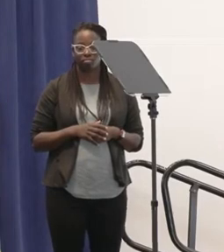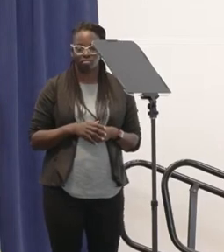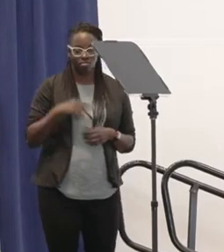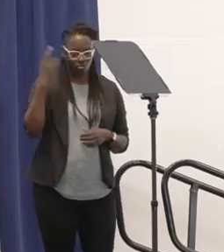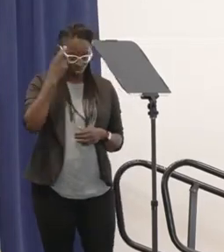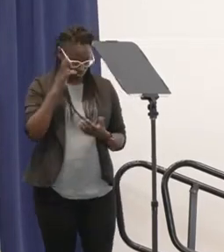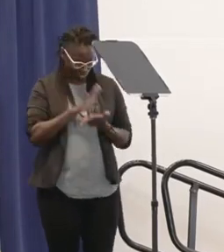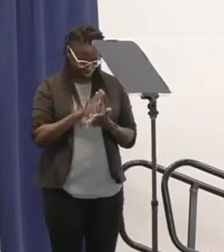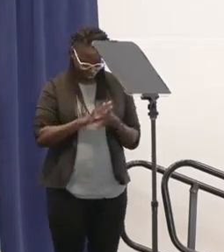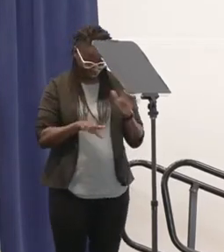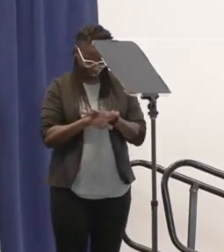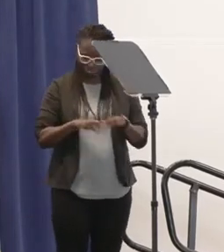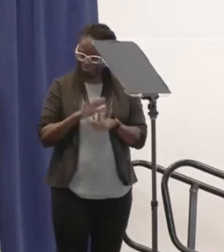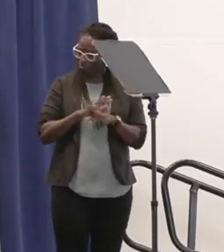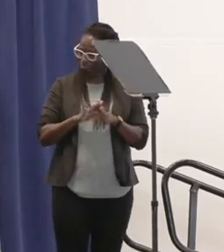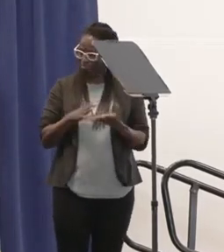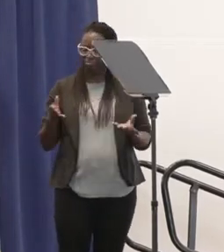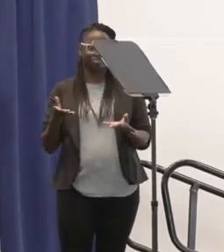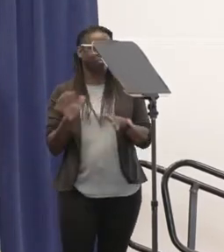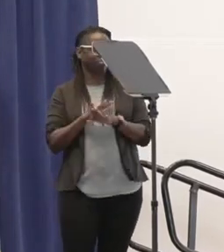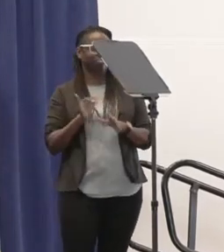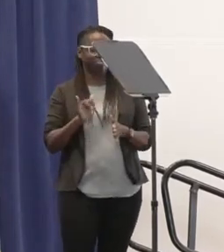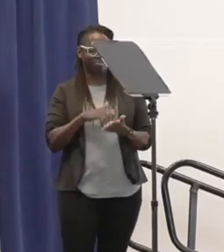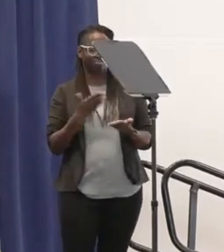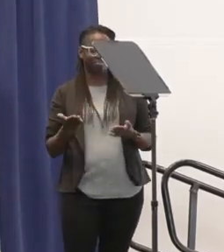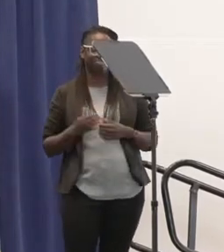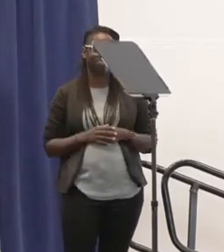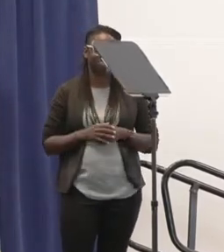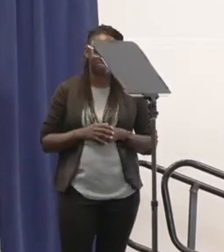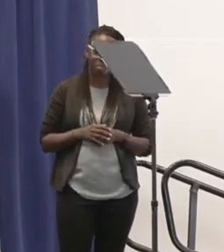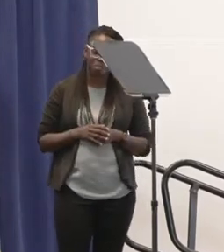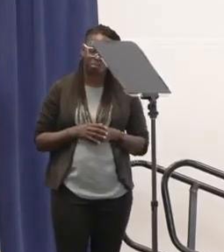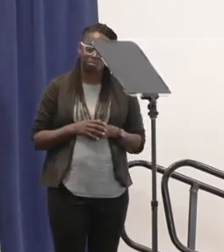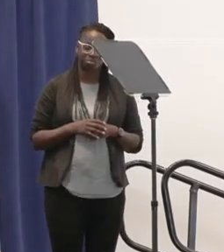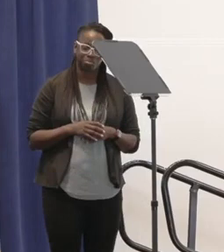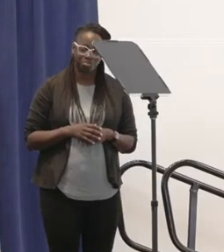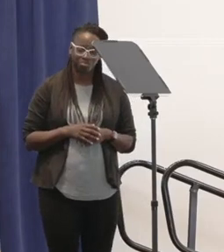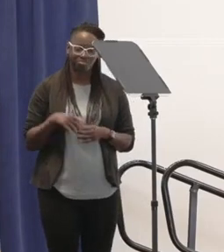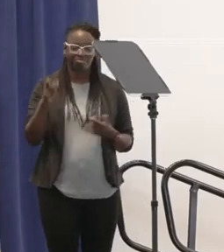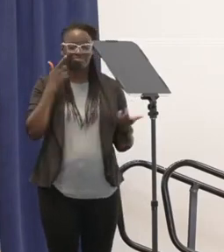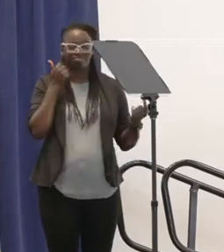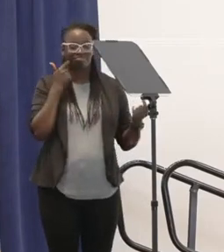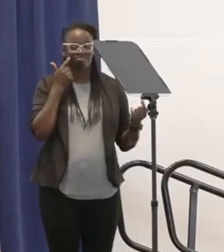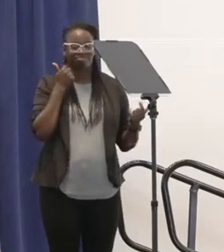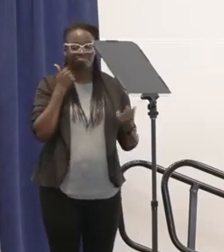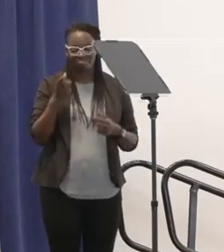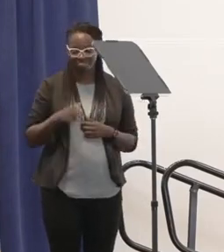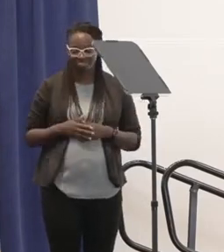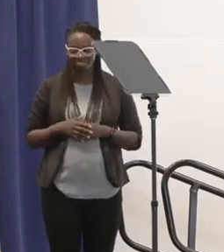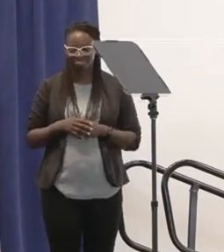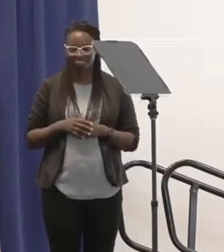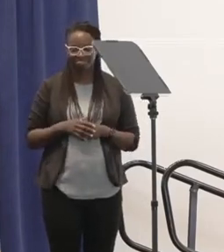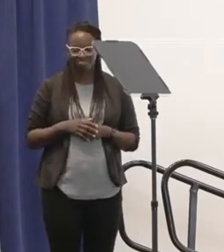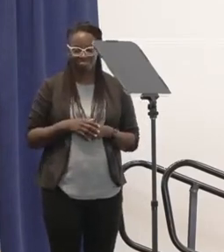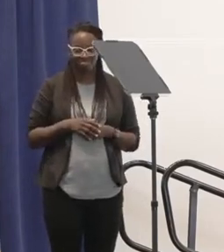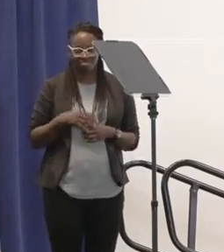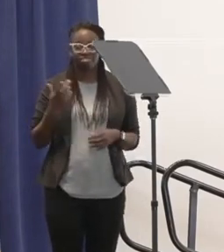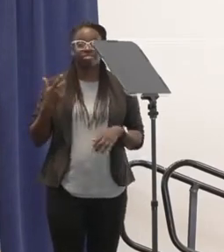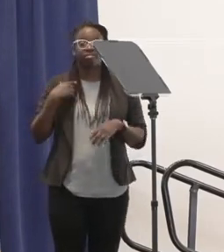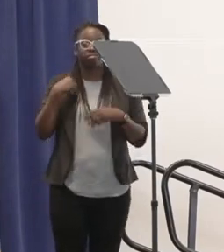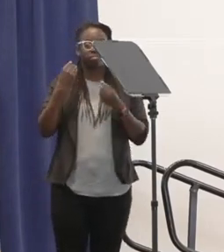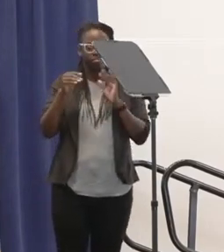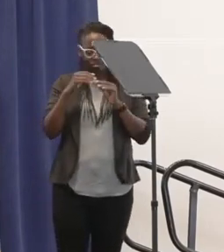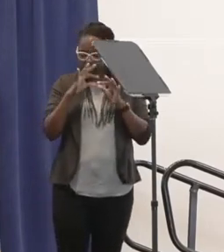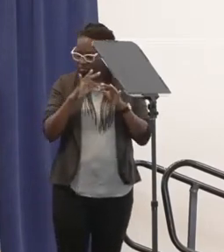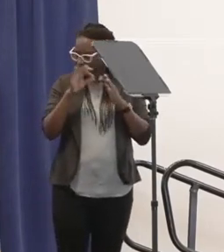Because before I wrap up, which was the conclusion part, I want to be specific on what the guidance looks like. So as we said, even with the court's blow